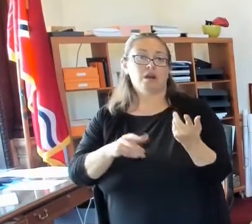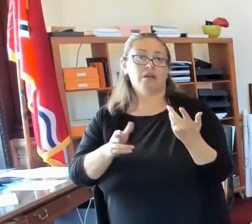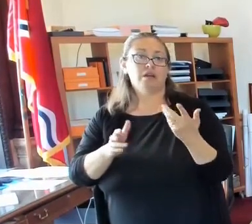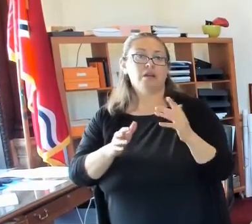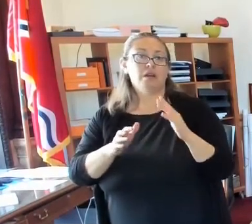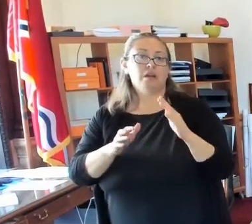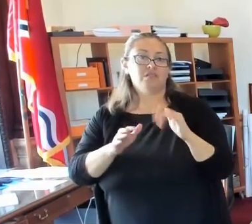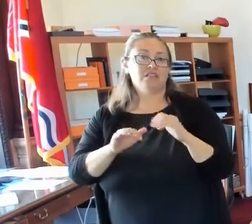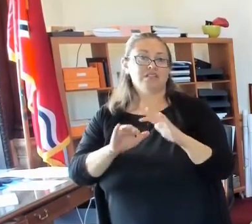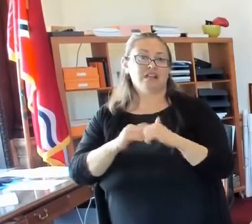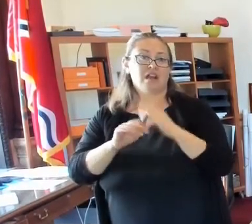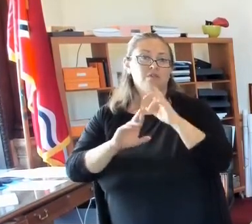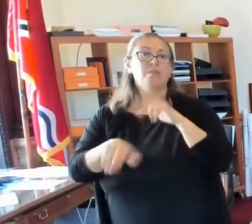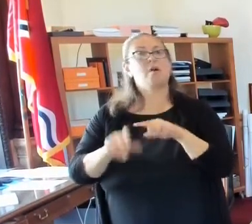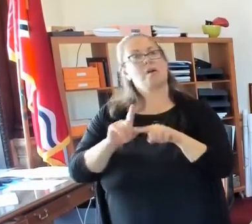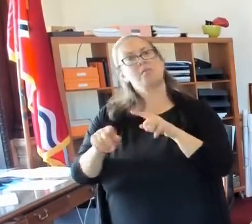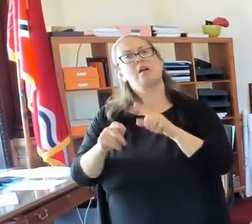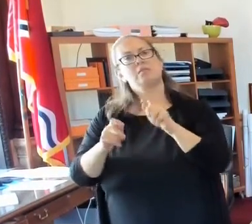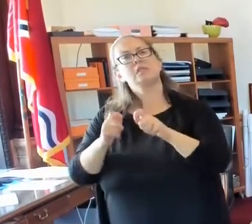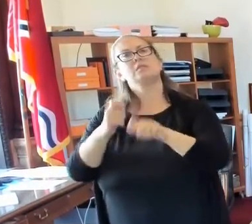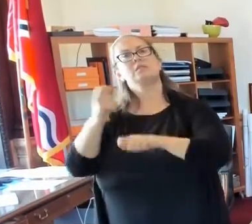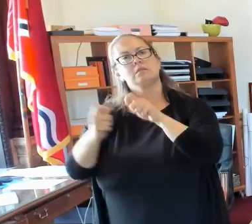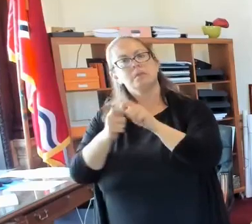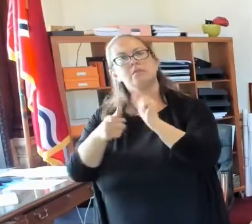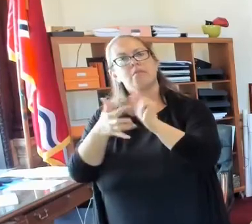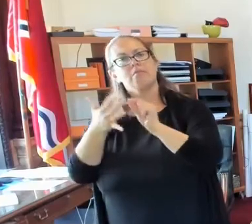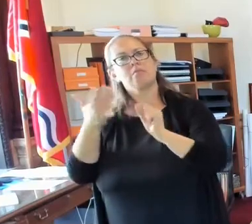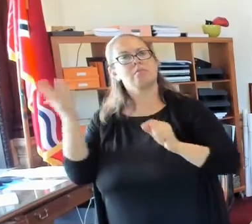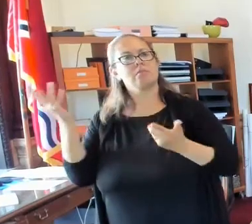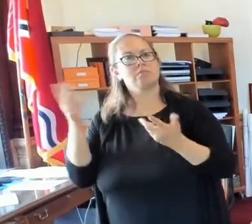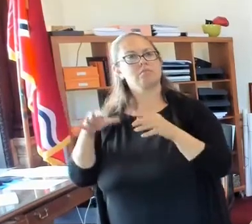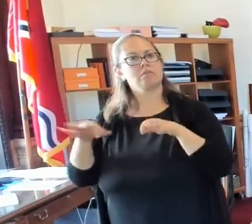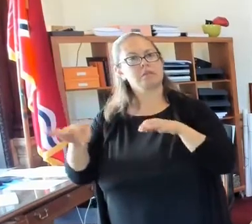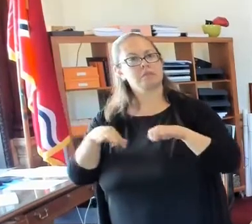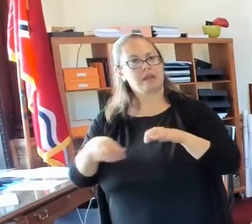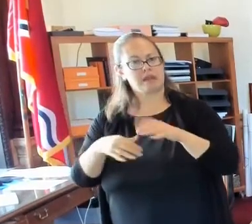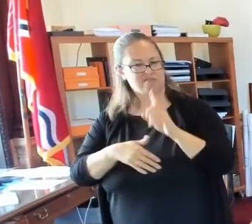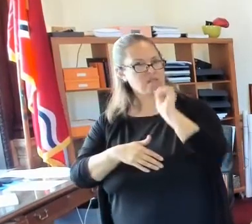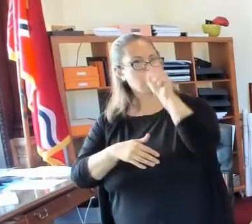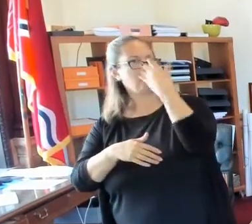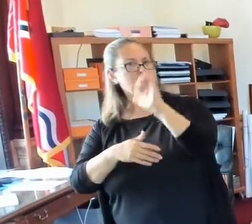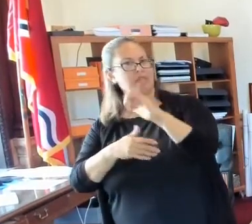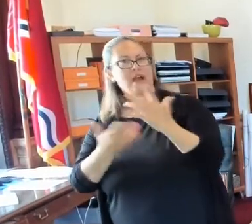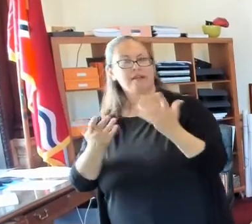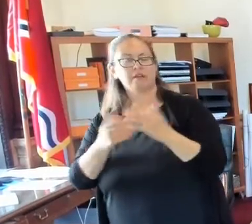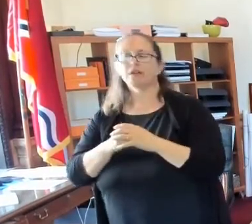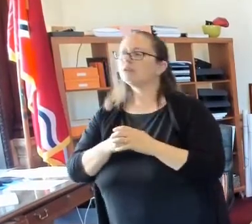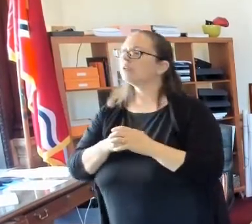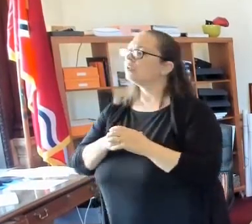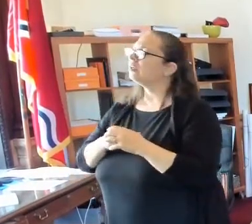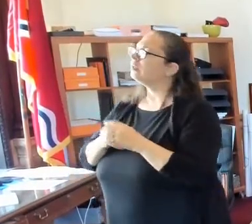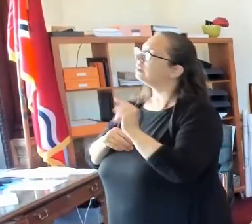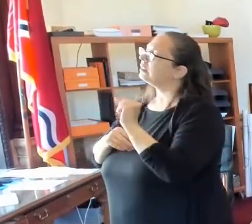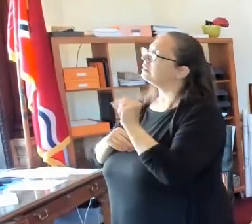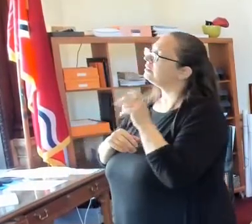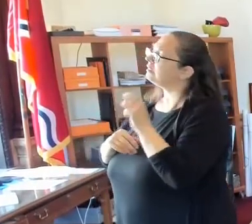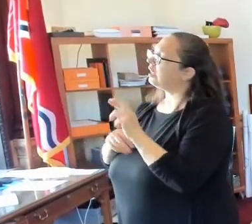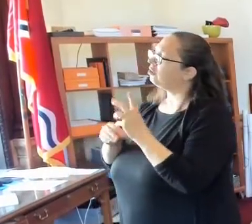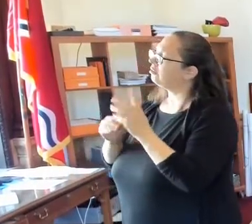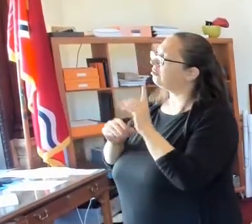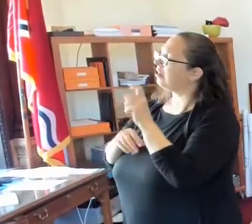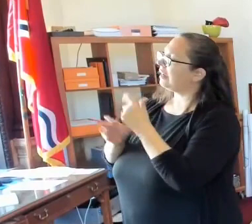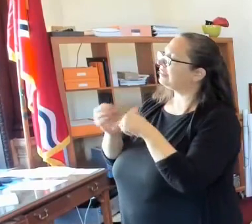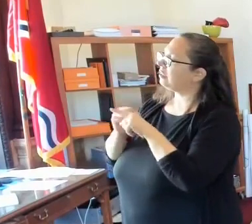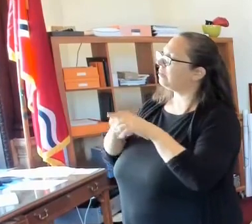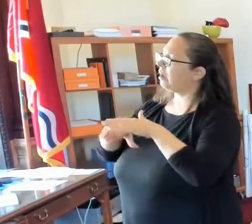that. So we got a question from Tanner, Mayor, about some of the surface parking lots, closing them